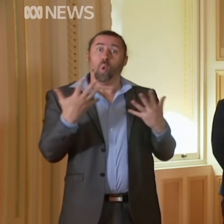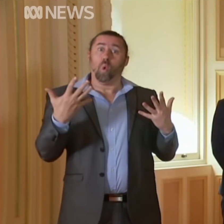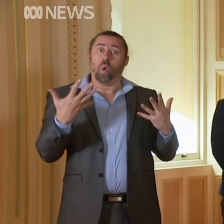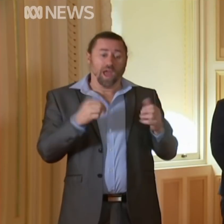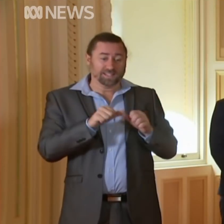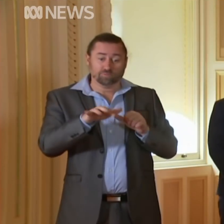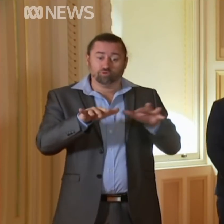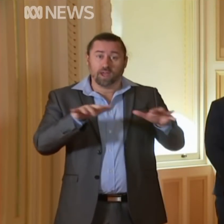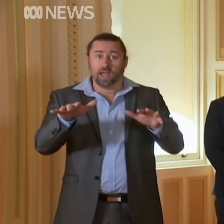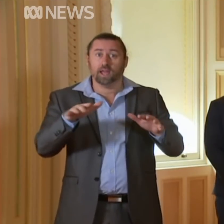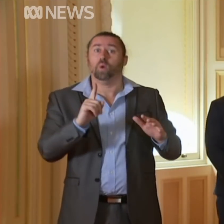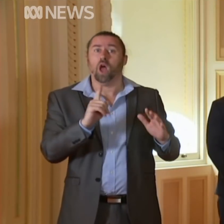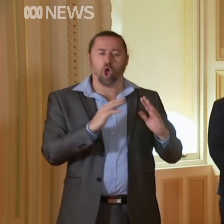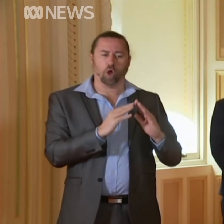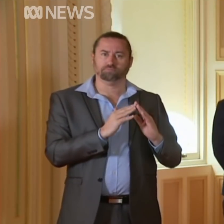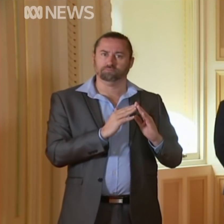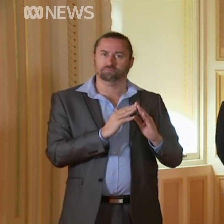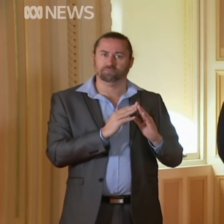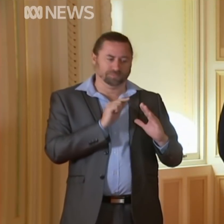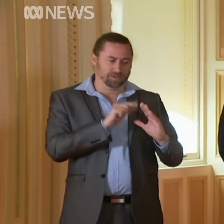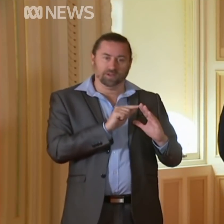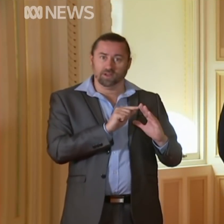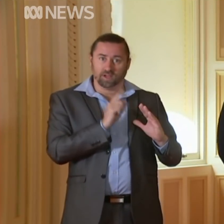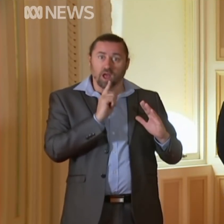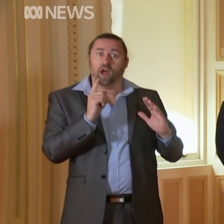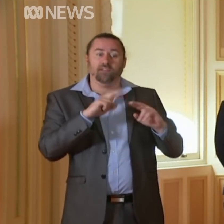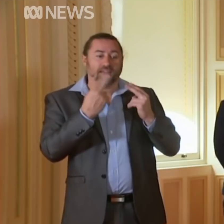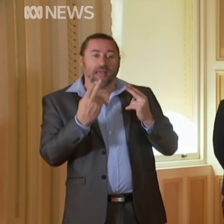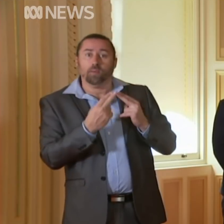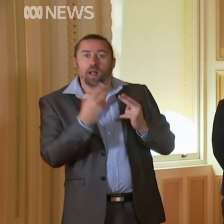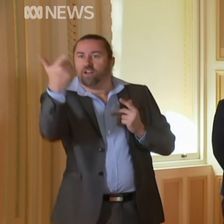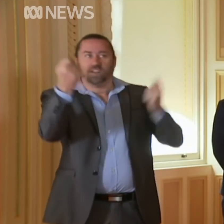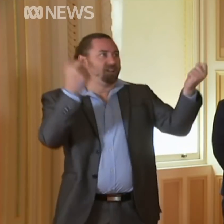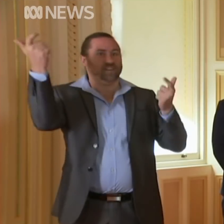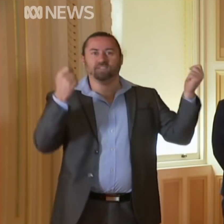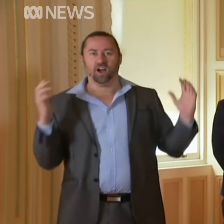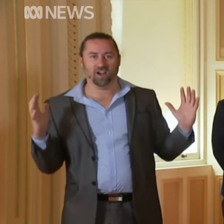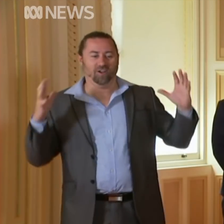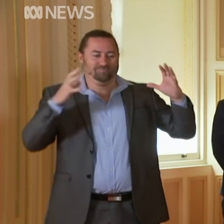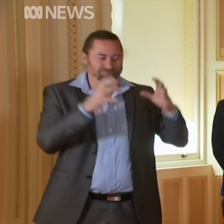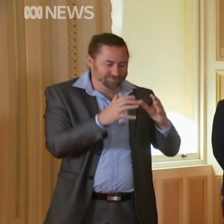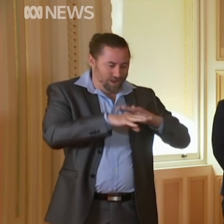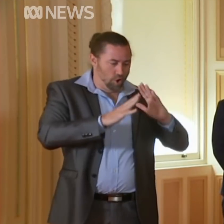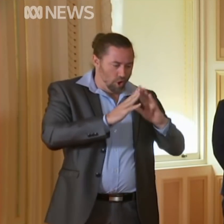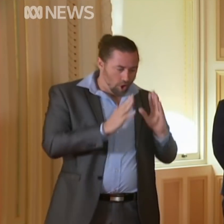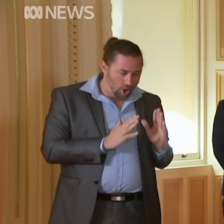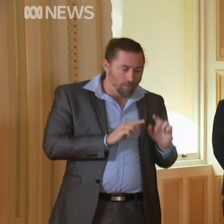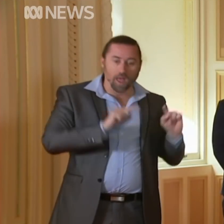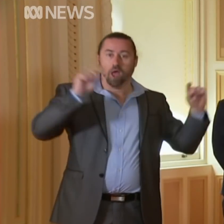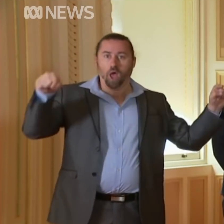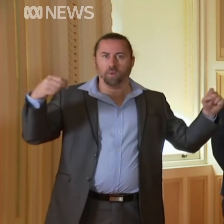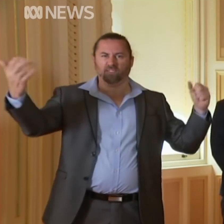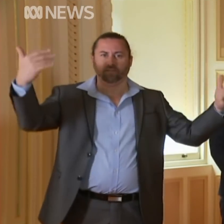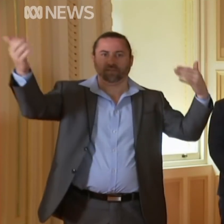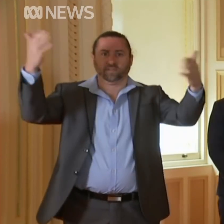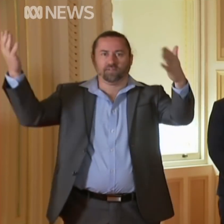happened in the family homes where large families were gathering. That is why we have immediately reduced those gathering numbers